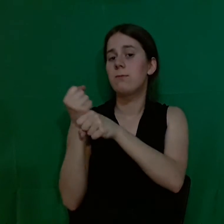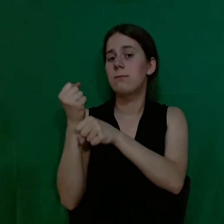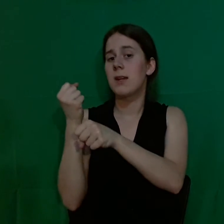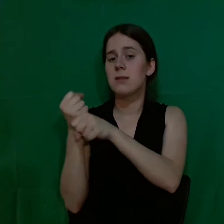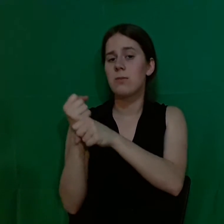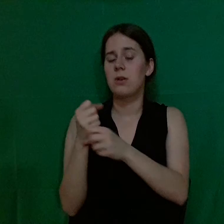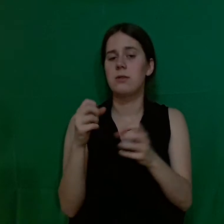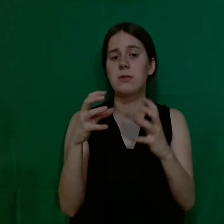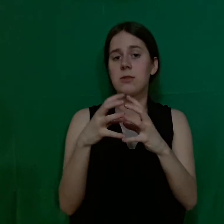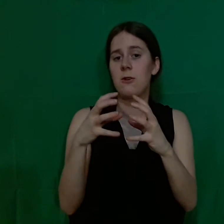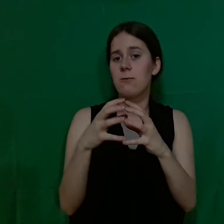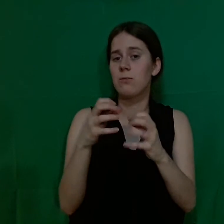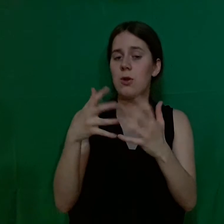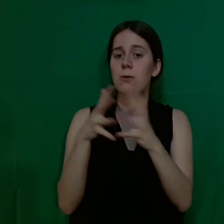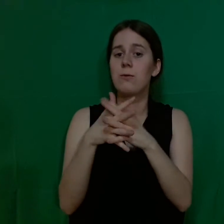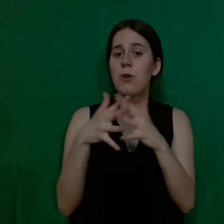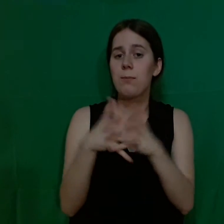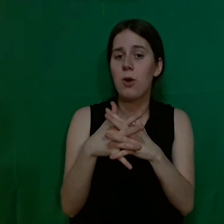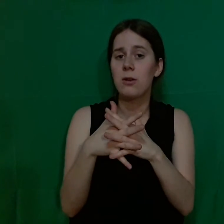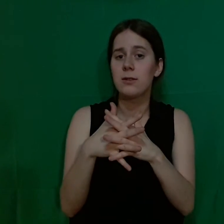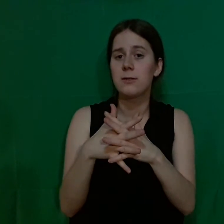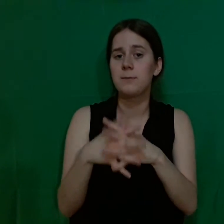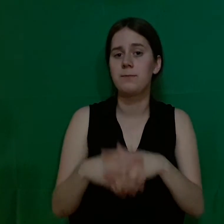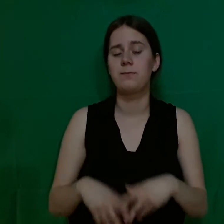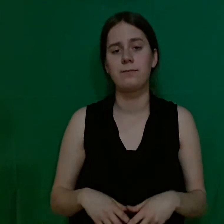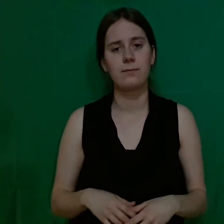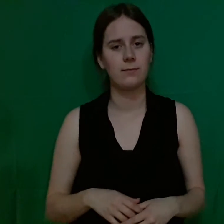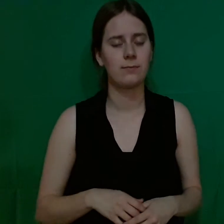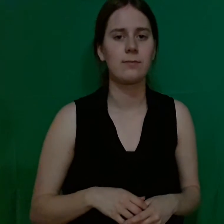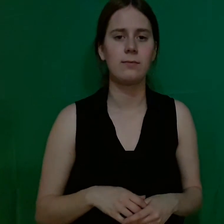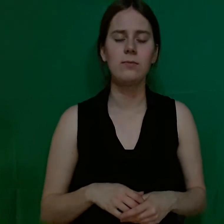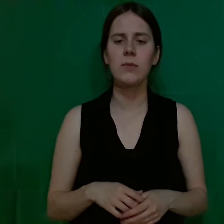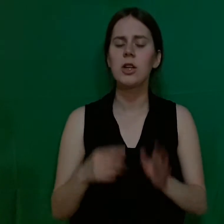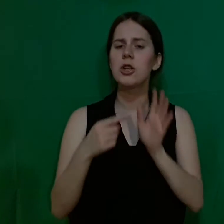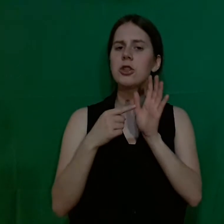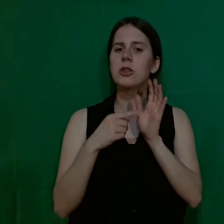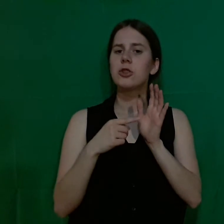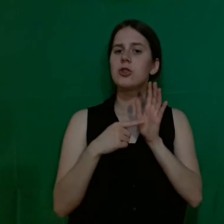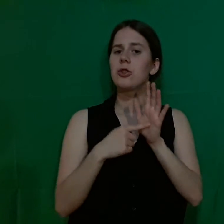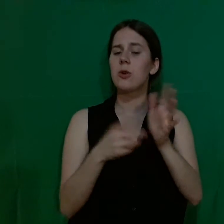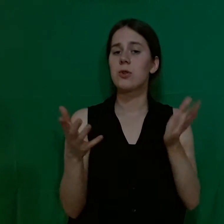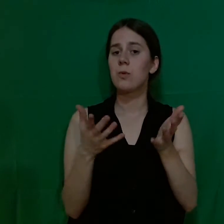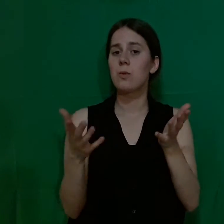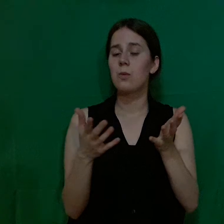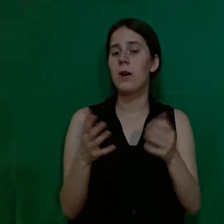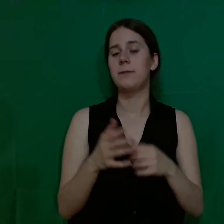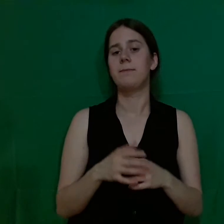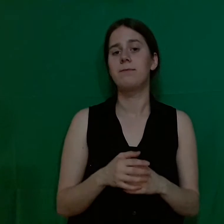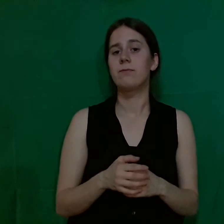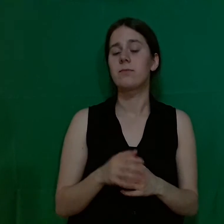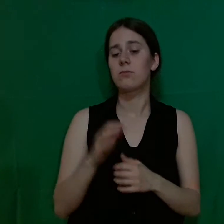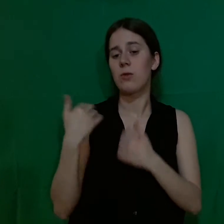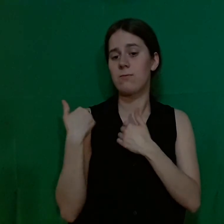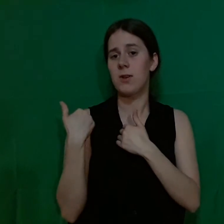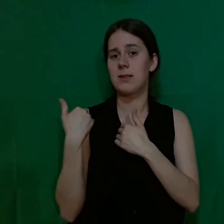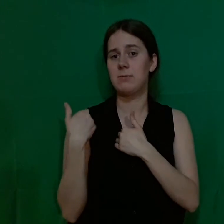that your peers valued you in that capacity. And then of course the final thing that you could also include as